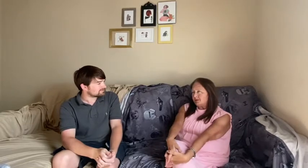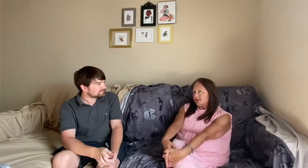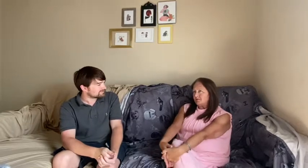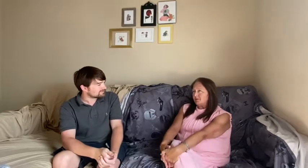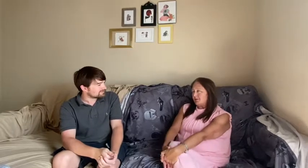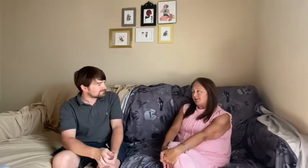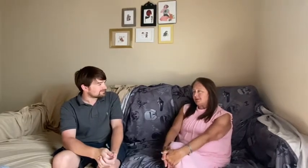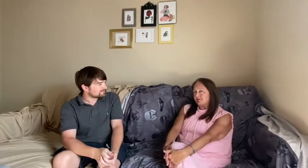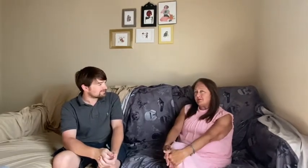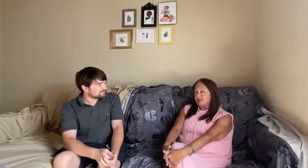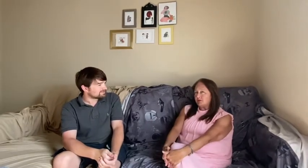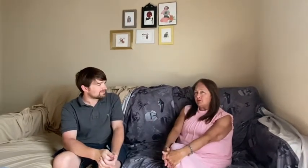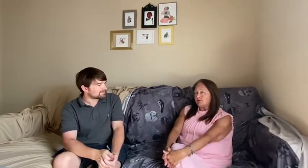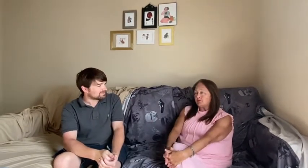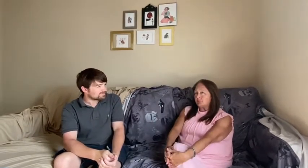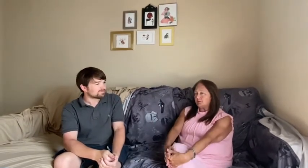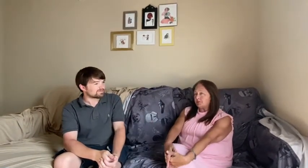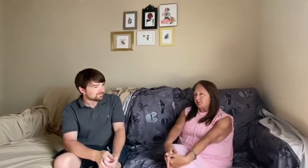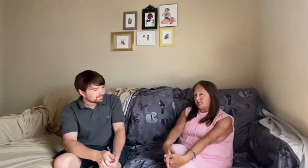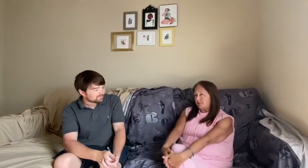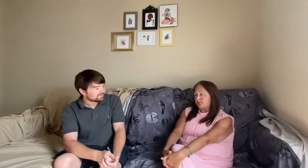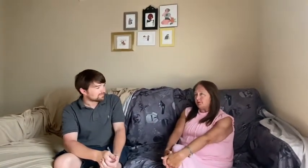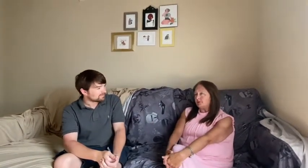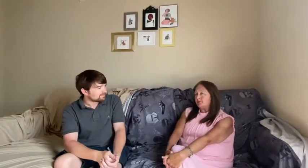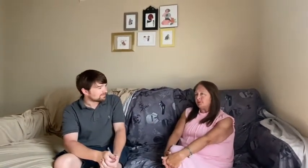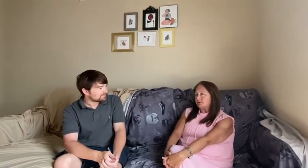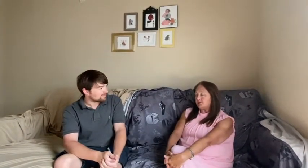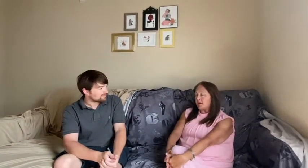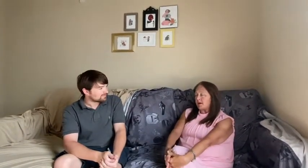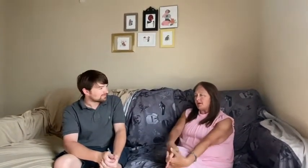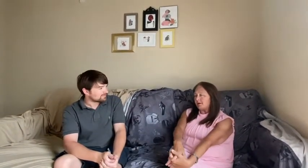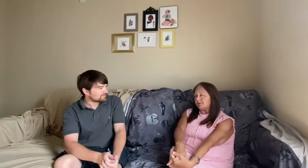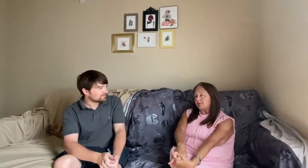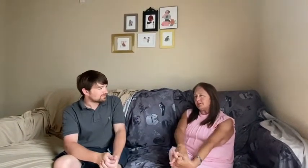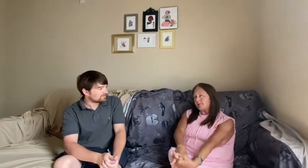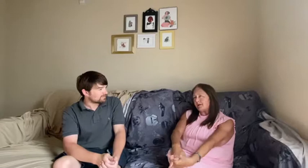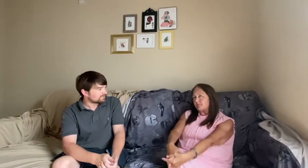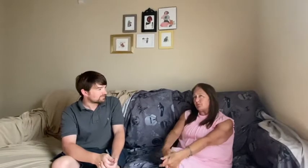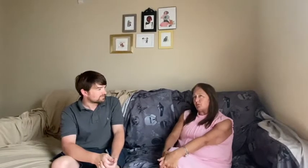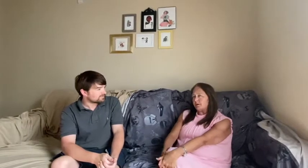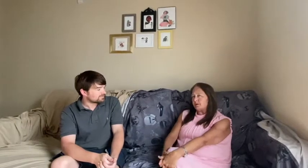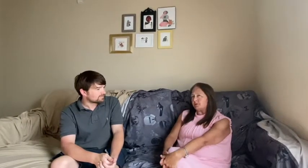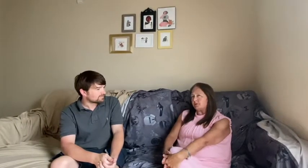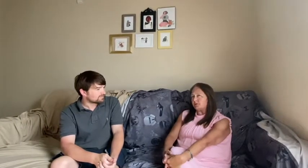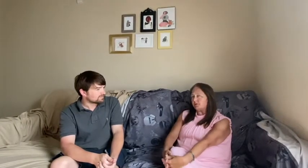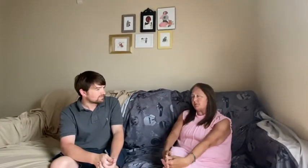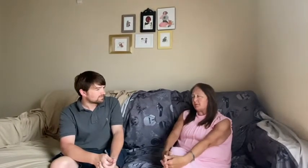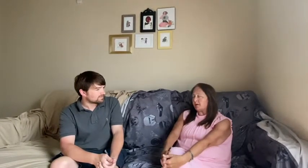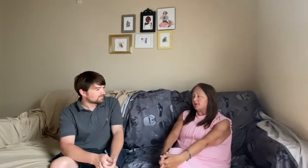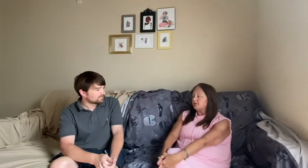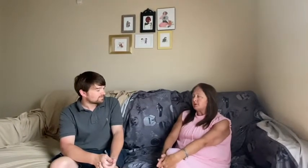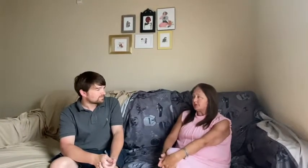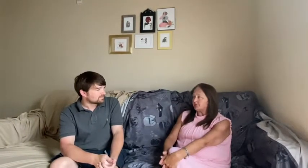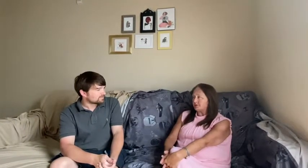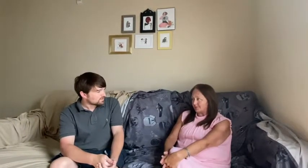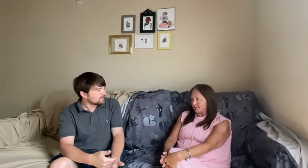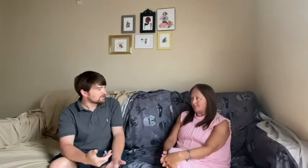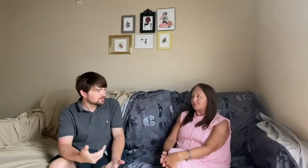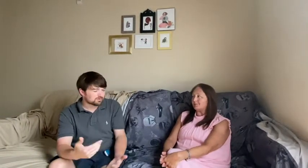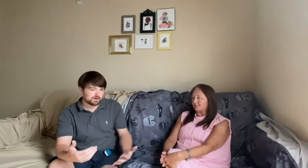Professionally, about 17 years with deaf students, and also about 40 just with my parents. Okay, so growing